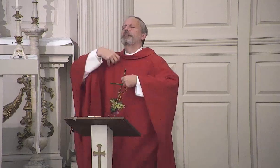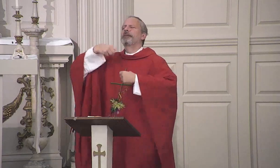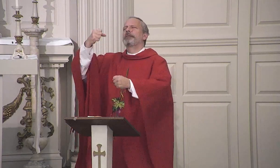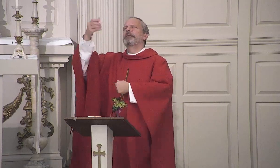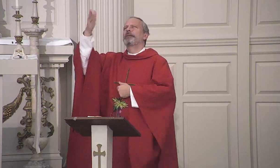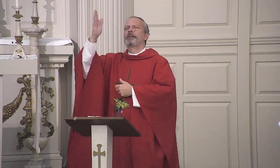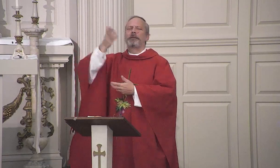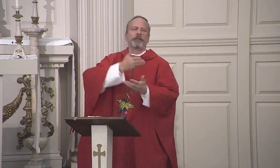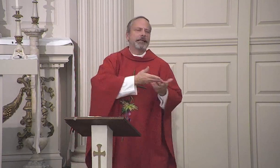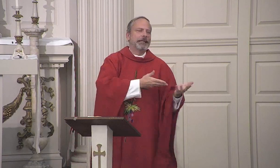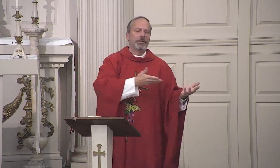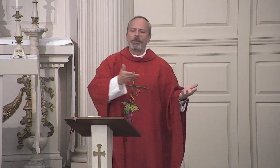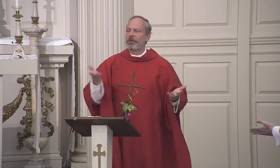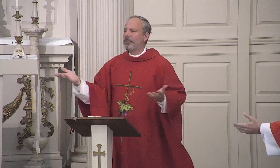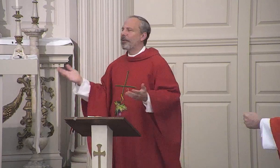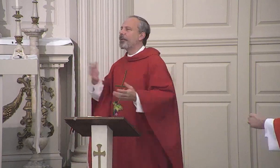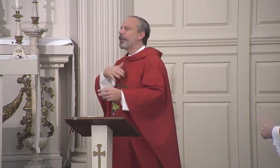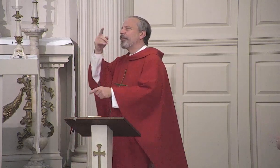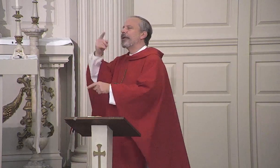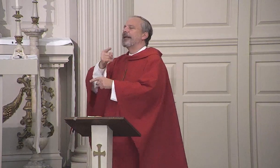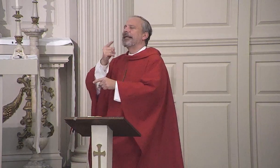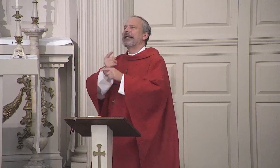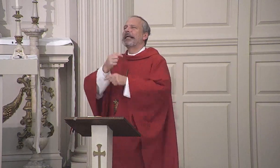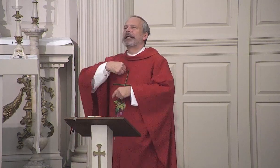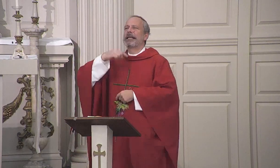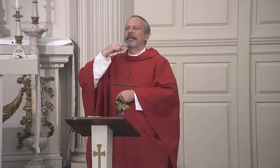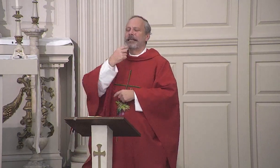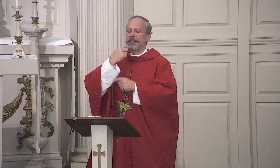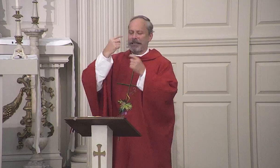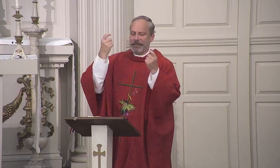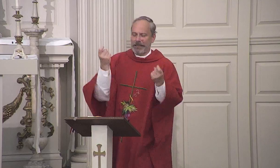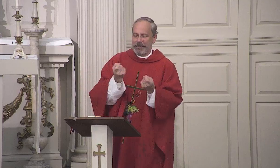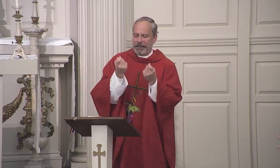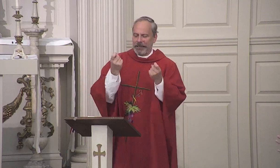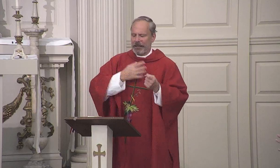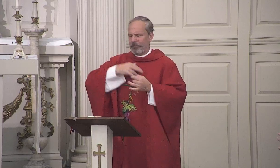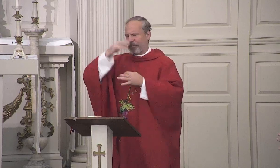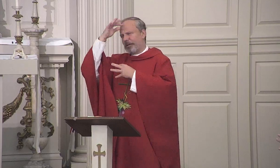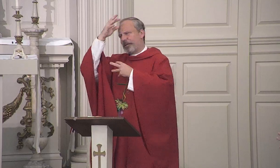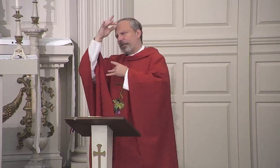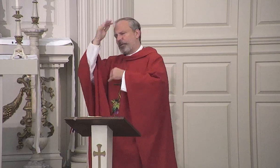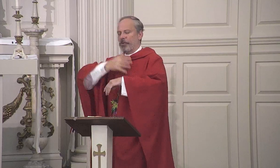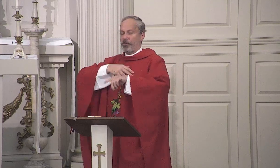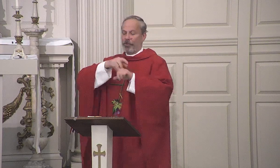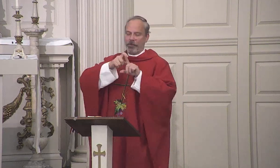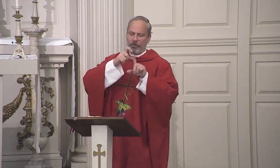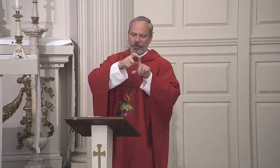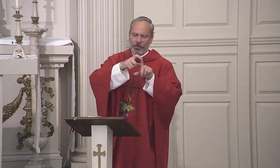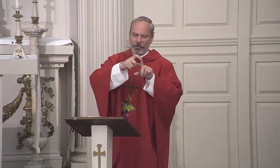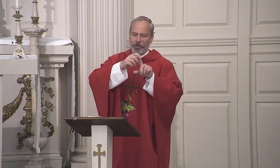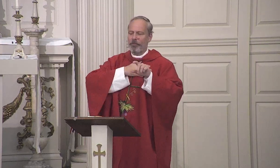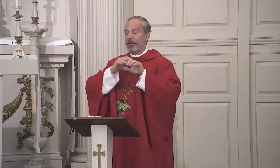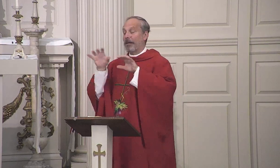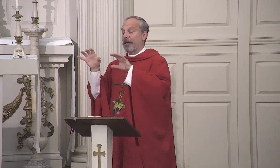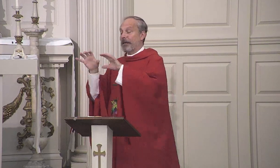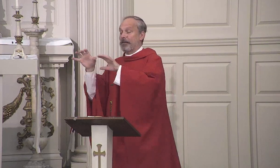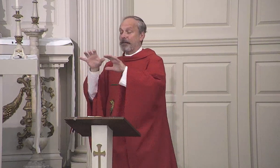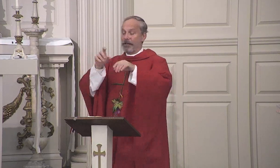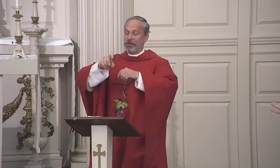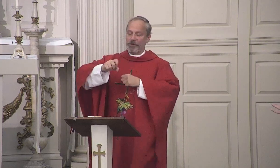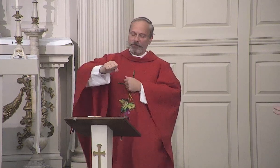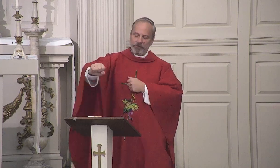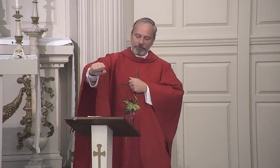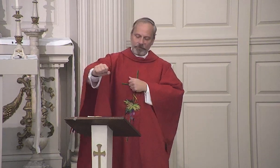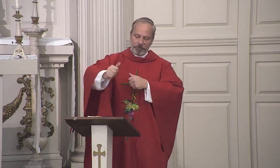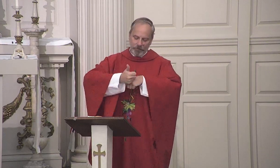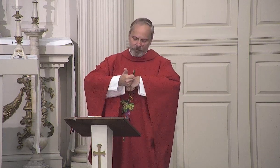I confess to Almighty God and to you, my brothers and sisters, that I have greatly sinned